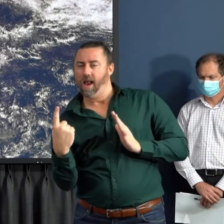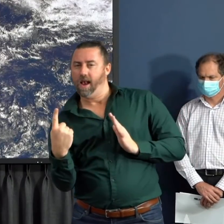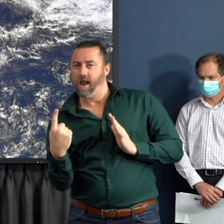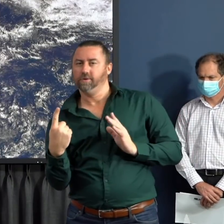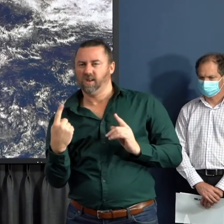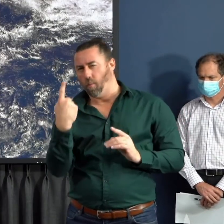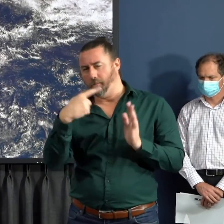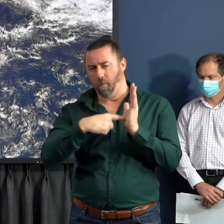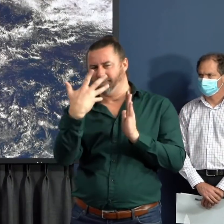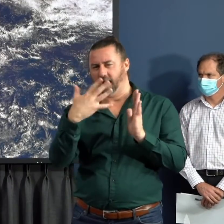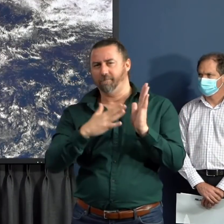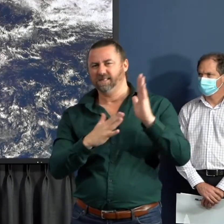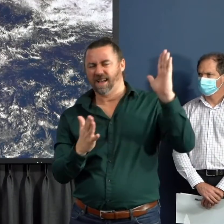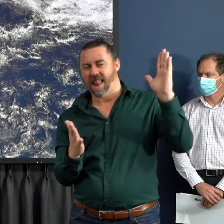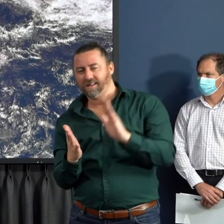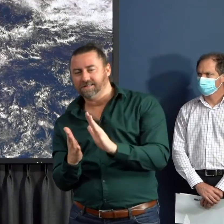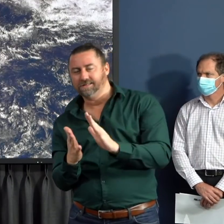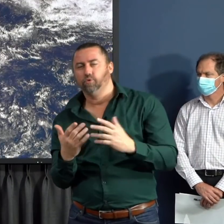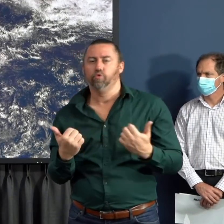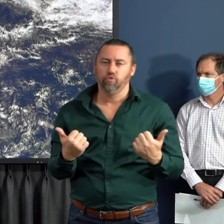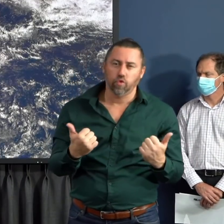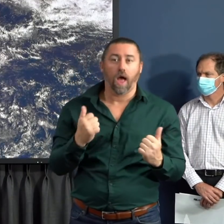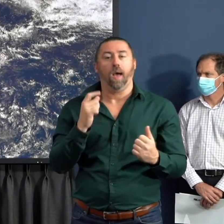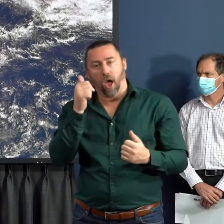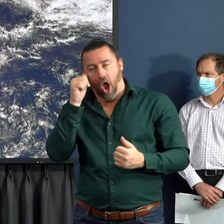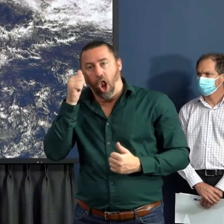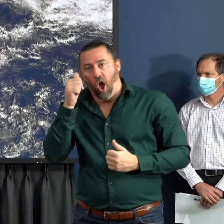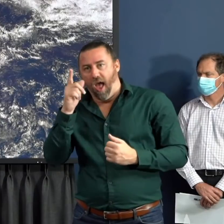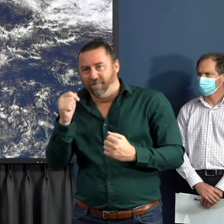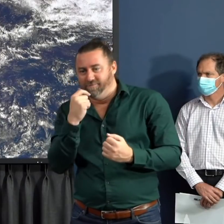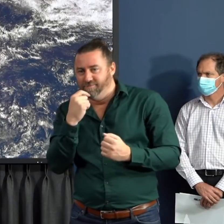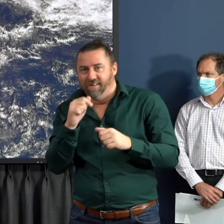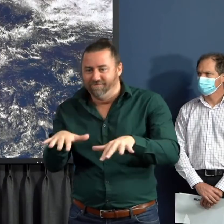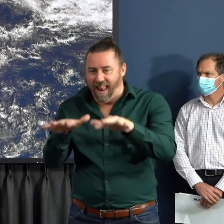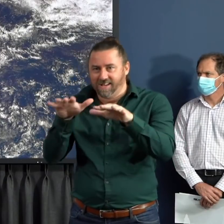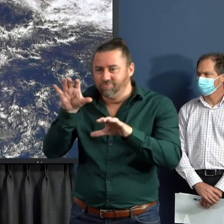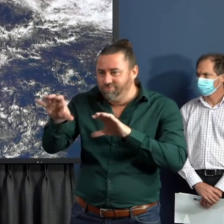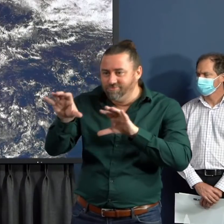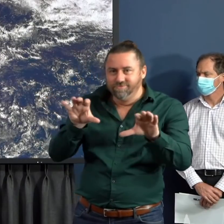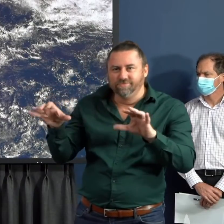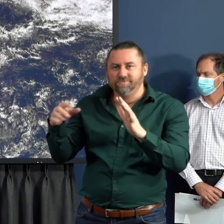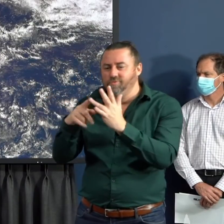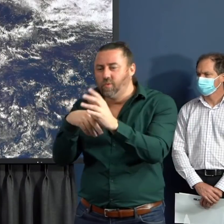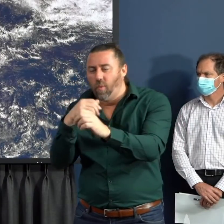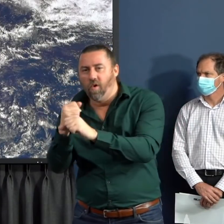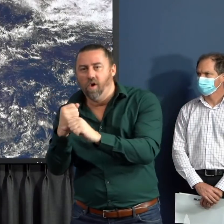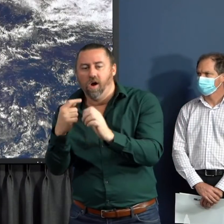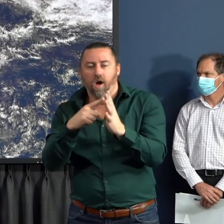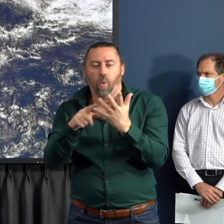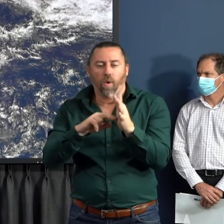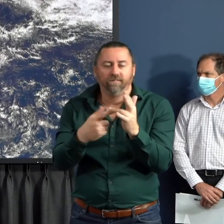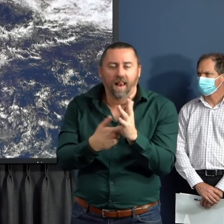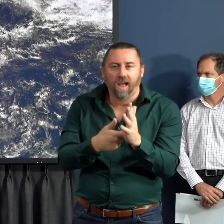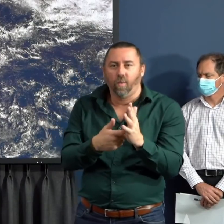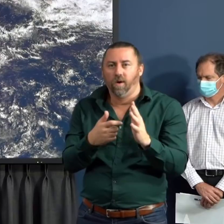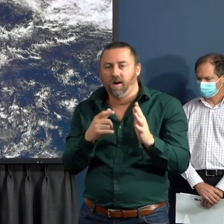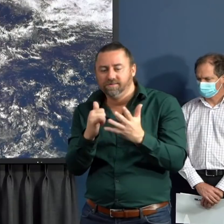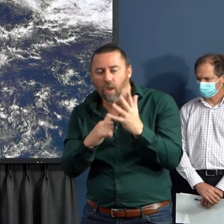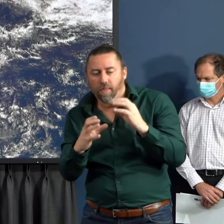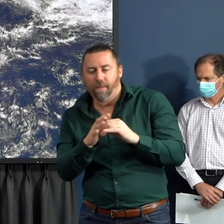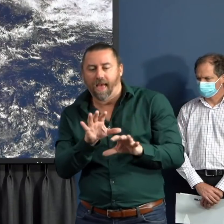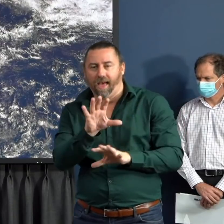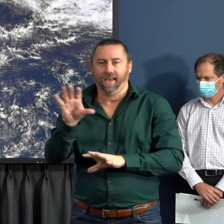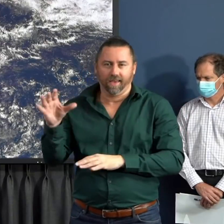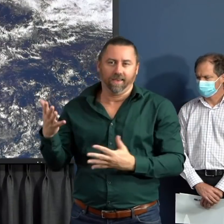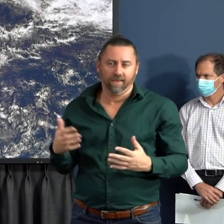event, but it is still causing damage in many parts of Brisbane, and that is exactly why people must stay at home. We're in the process of assessing